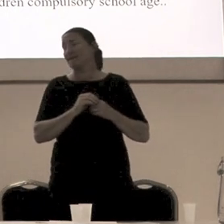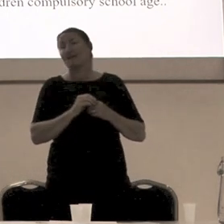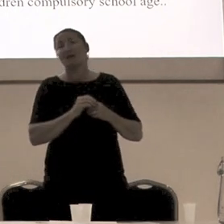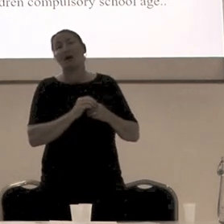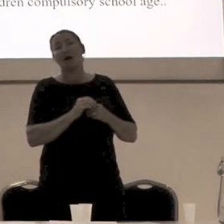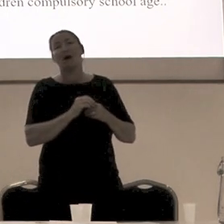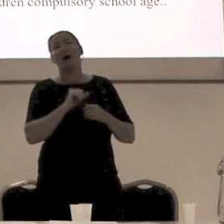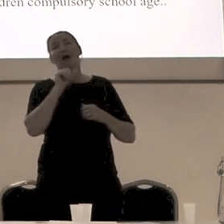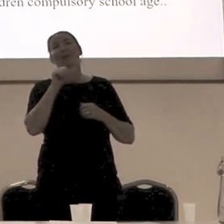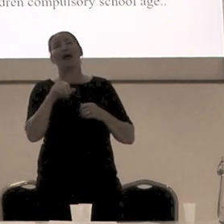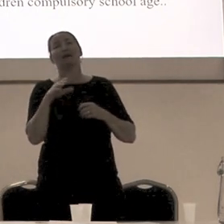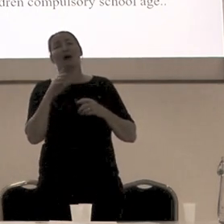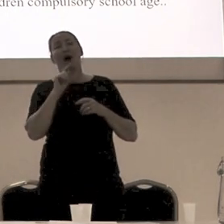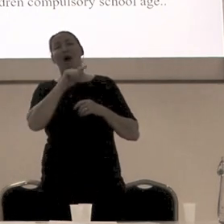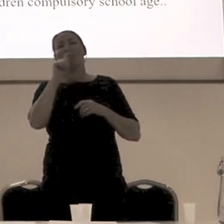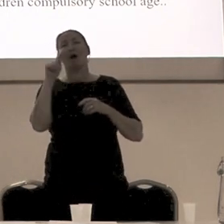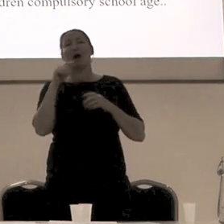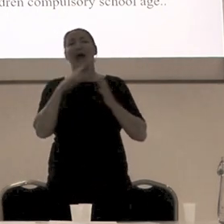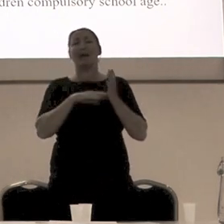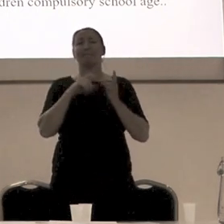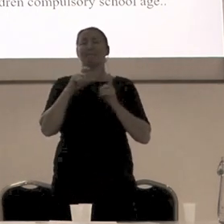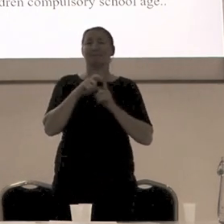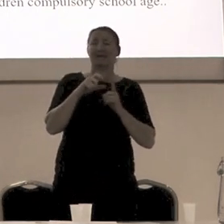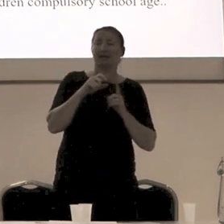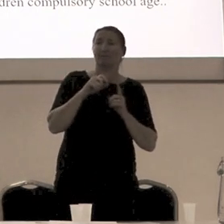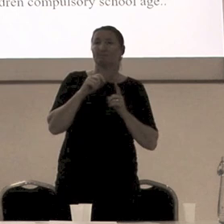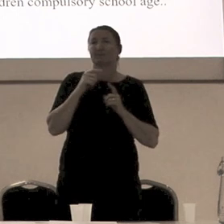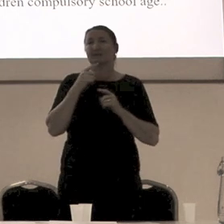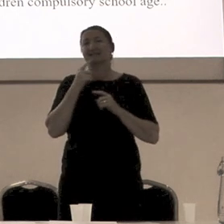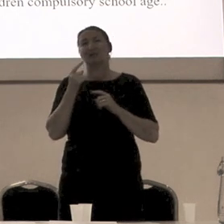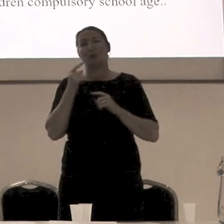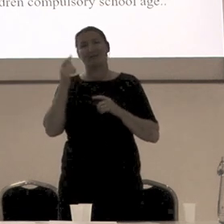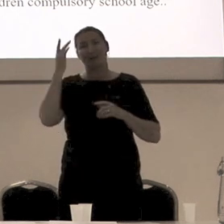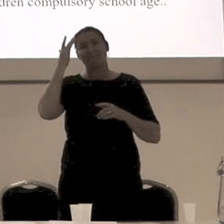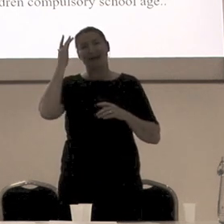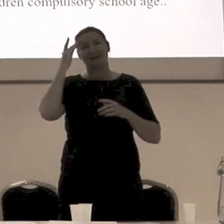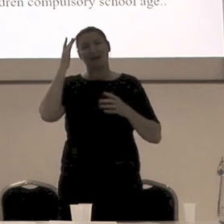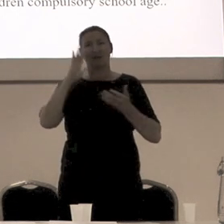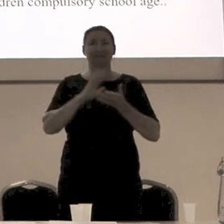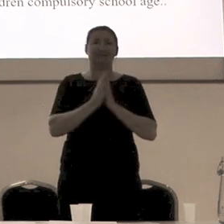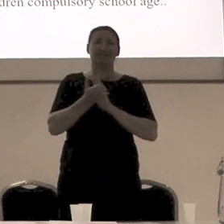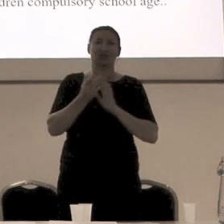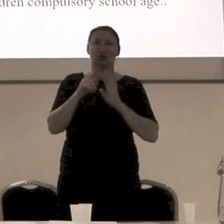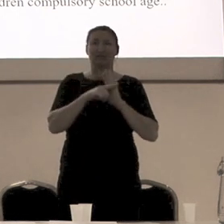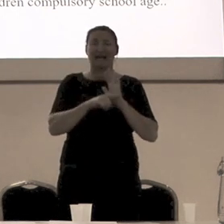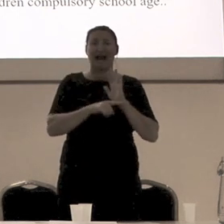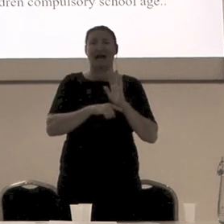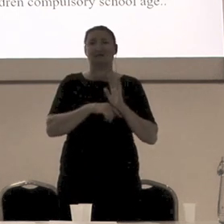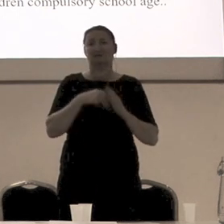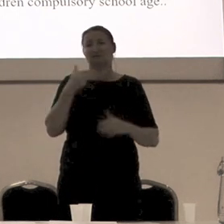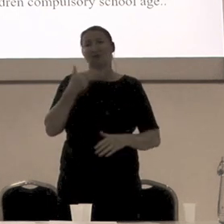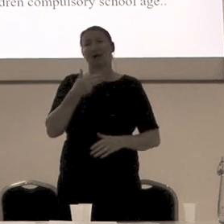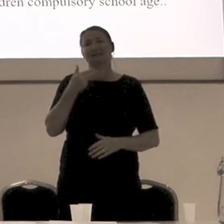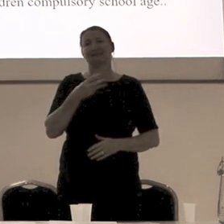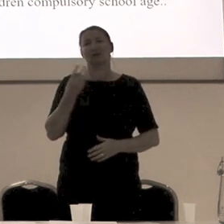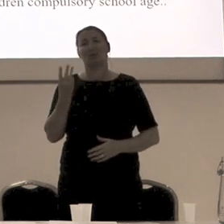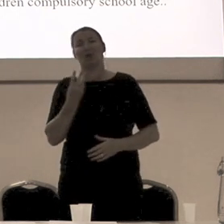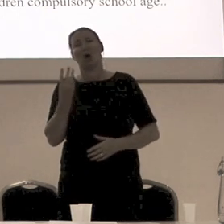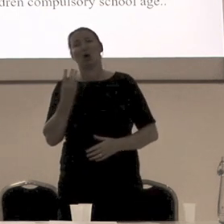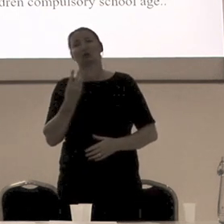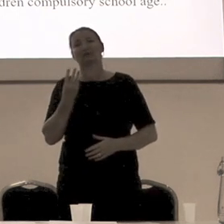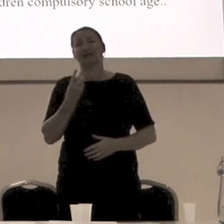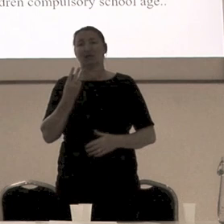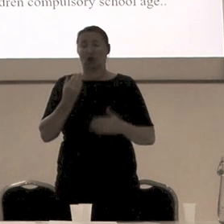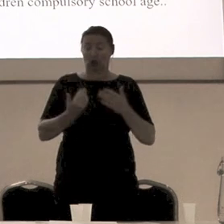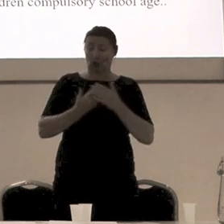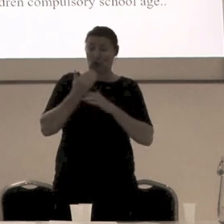Josiah Wedgwood, MP. But nevertheless, the Mental Deficiency Act came in 1913, and this set up a